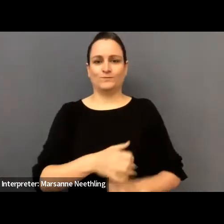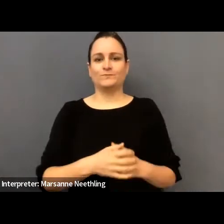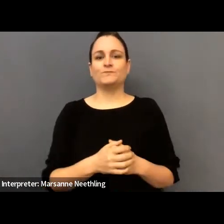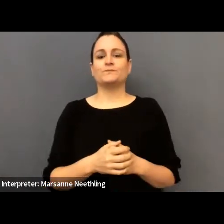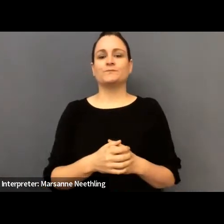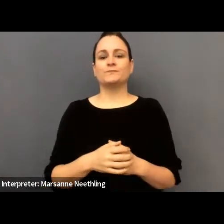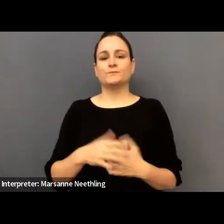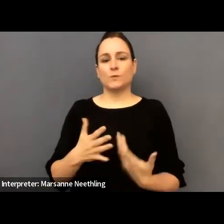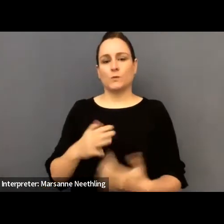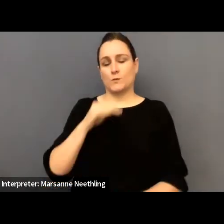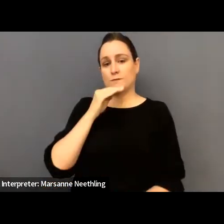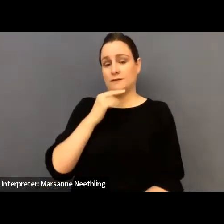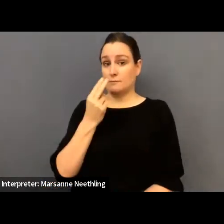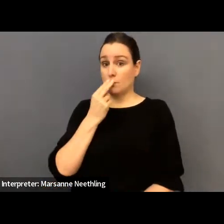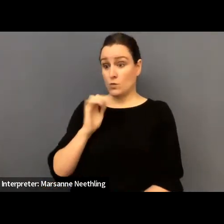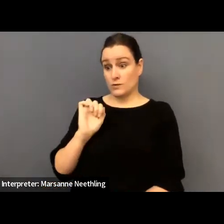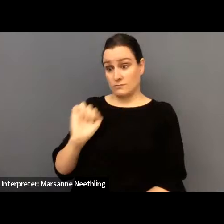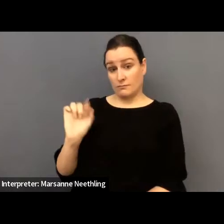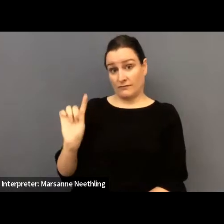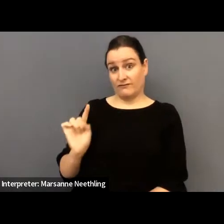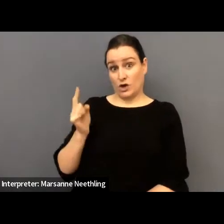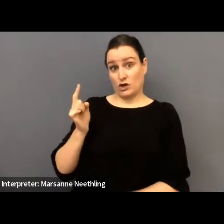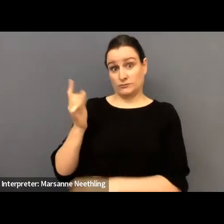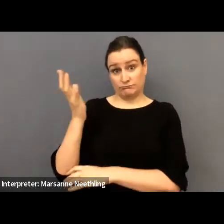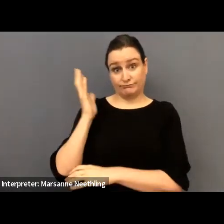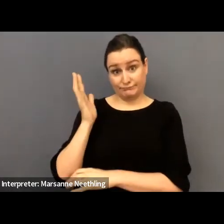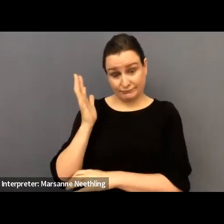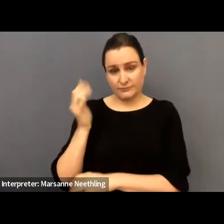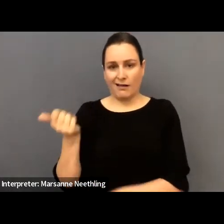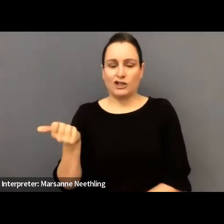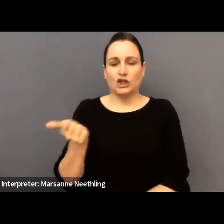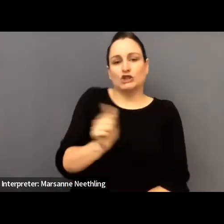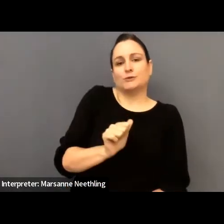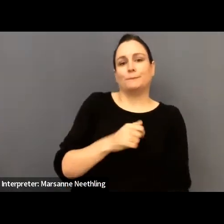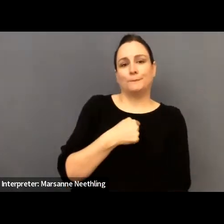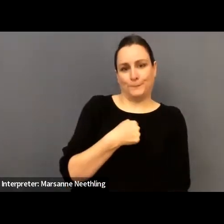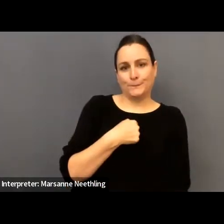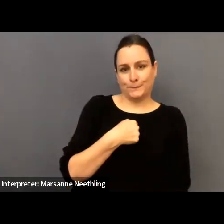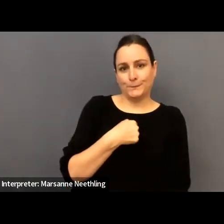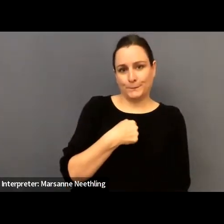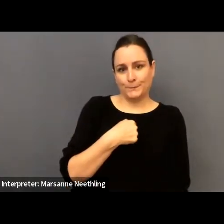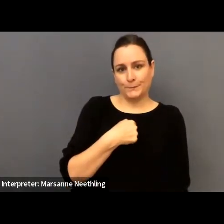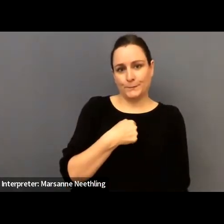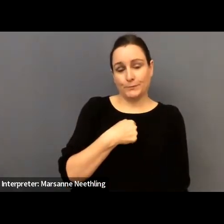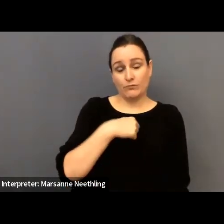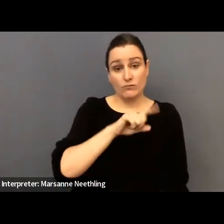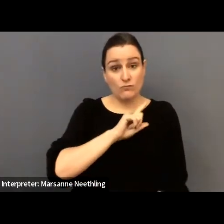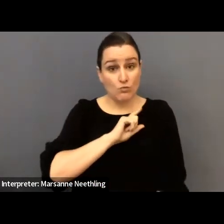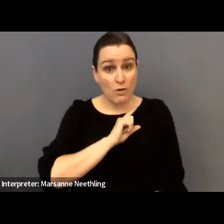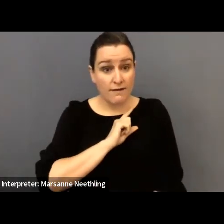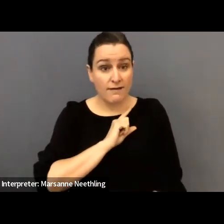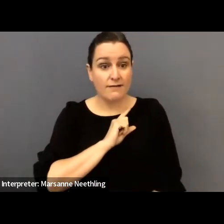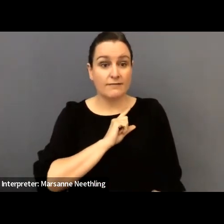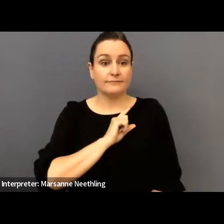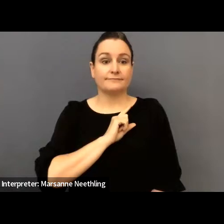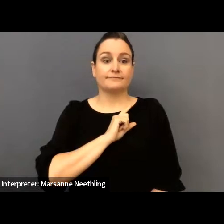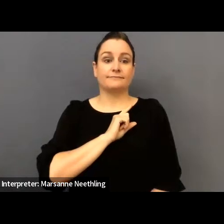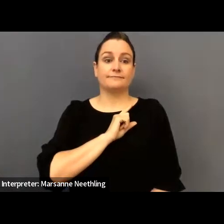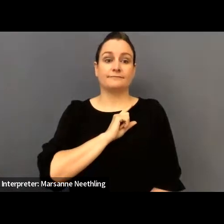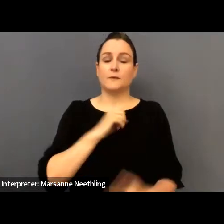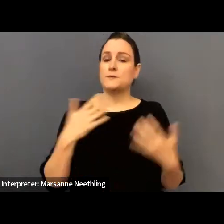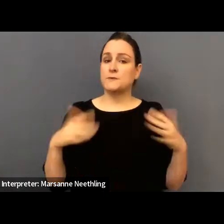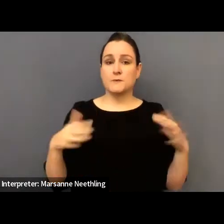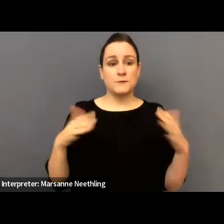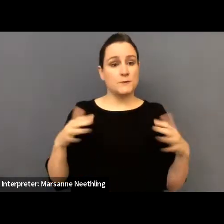her input, because I think it's very important that